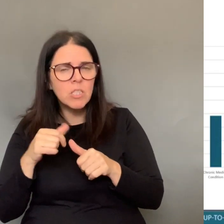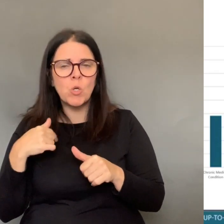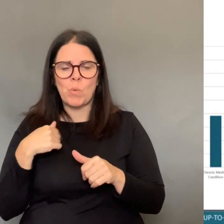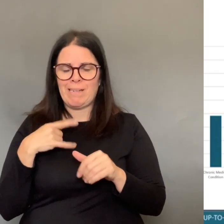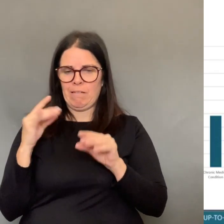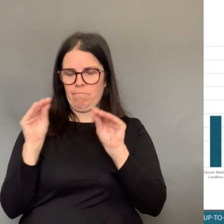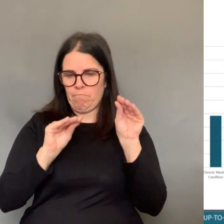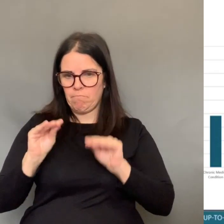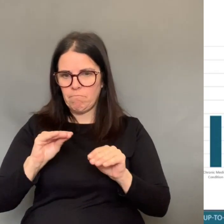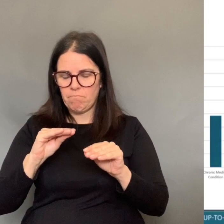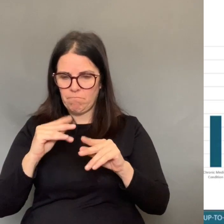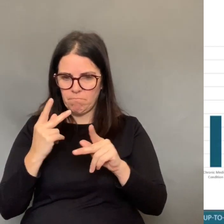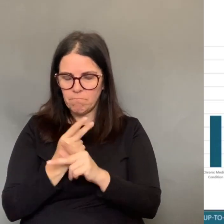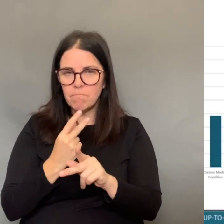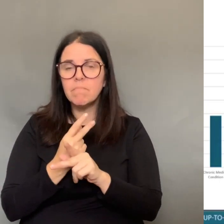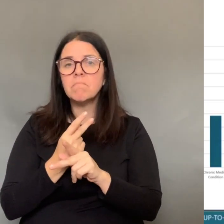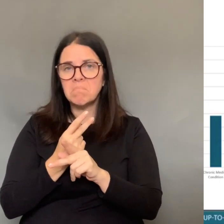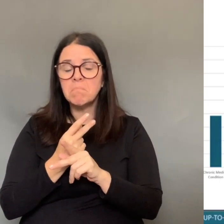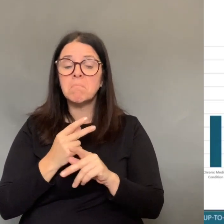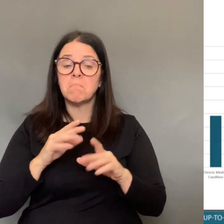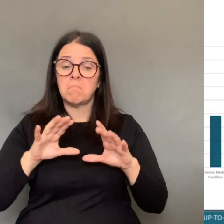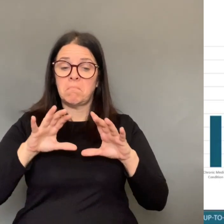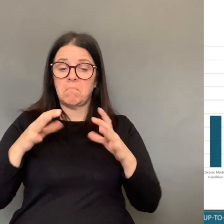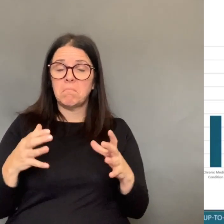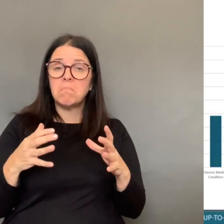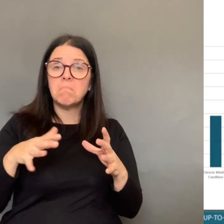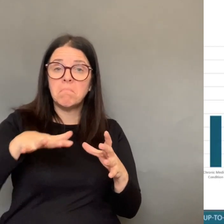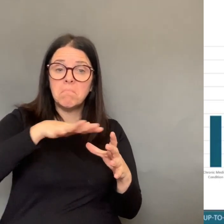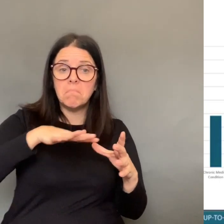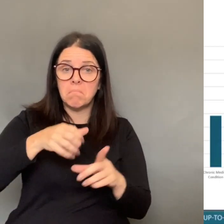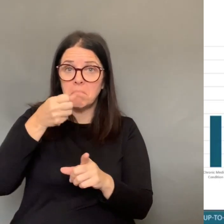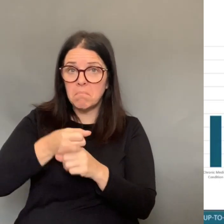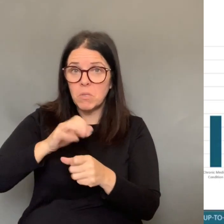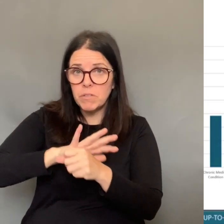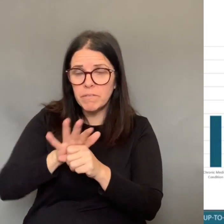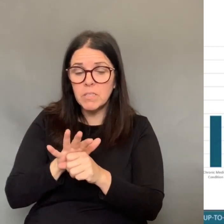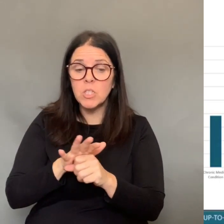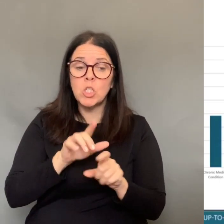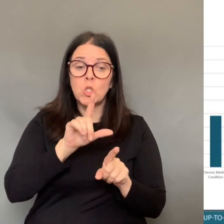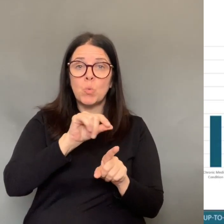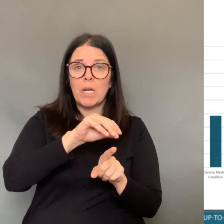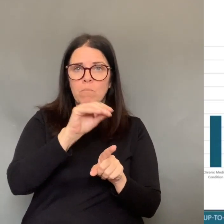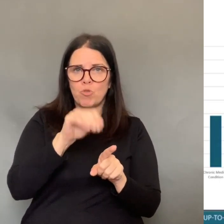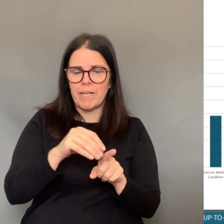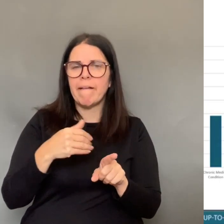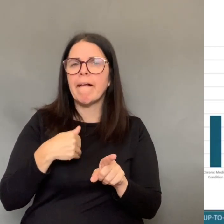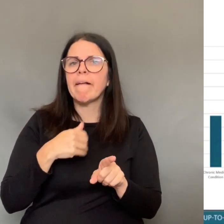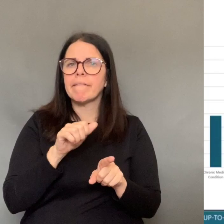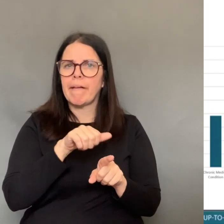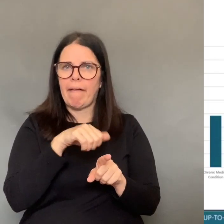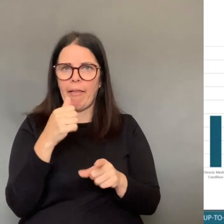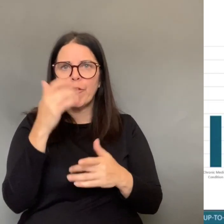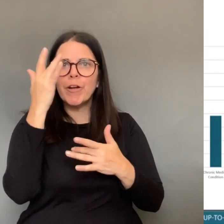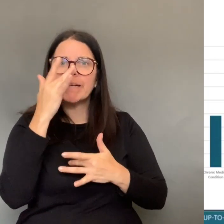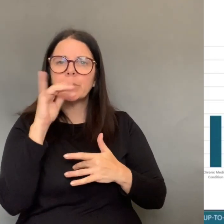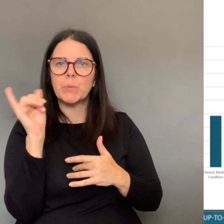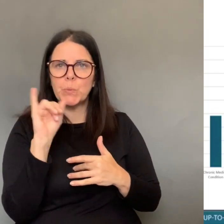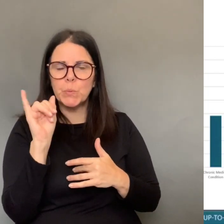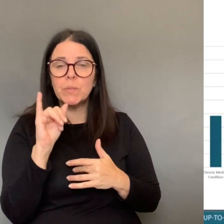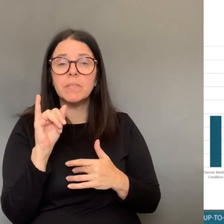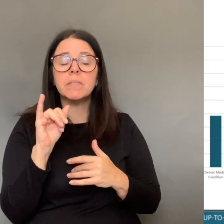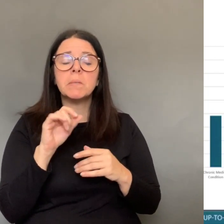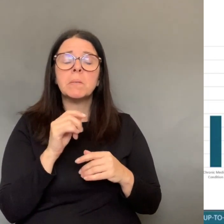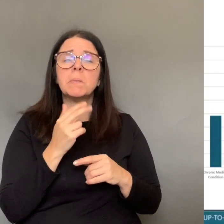Majority of the cases did not, which is like 30% of the cases, did not have any chronic medical conditions. That is why the recommendation is